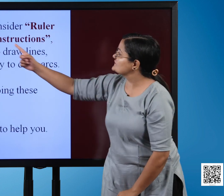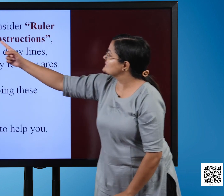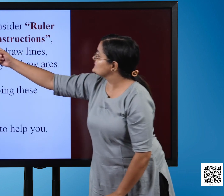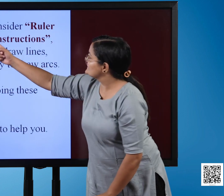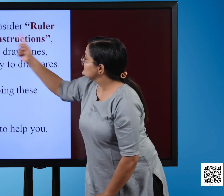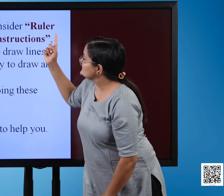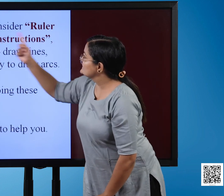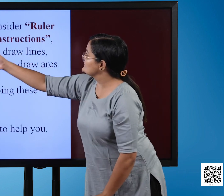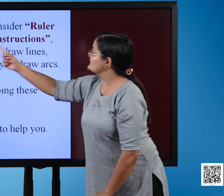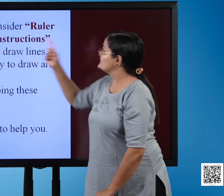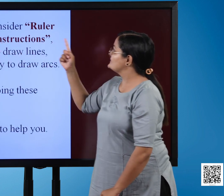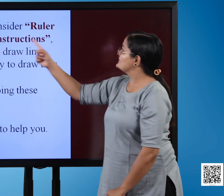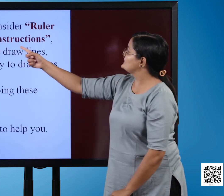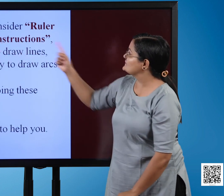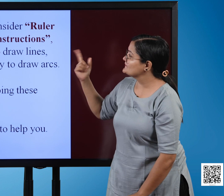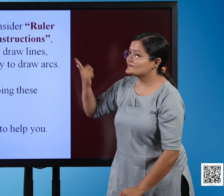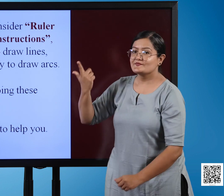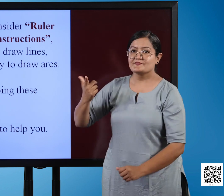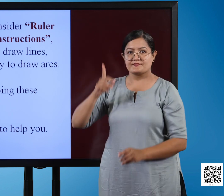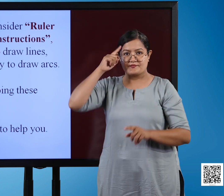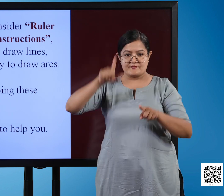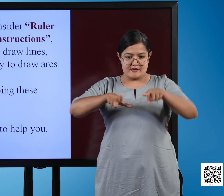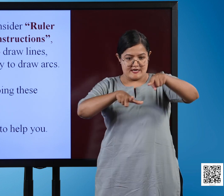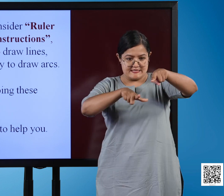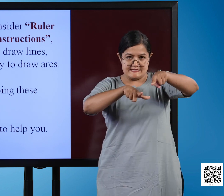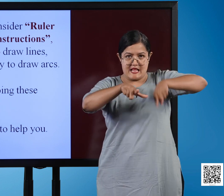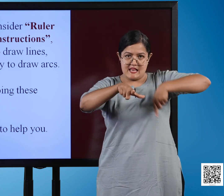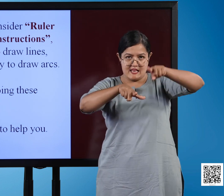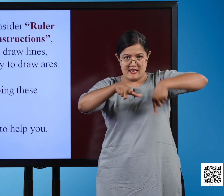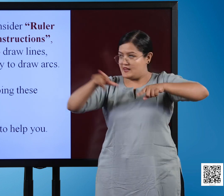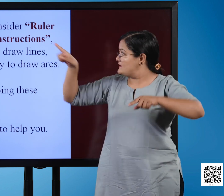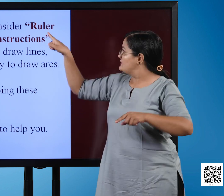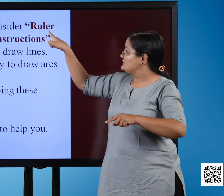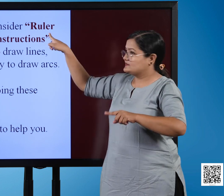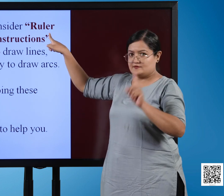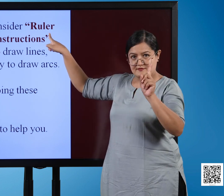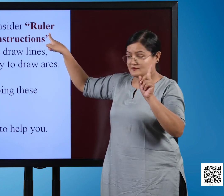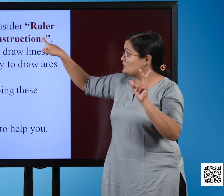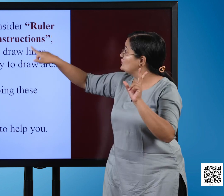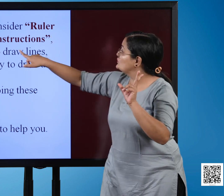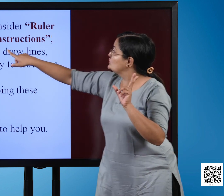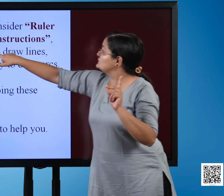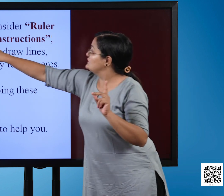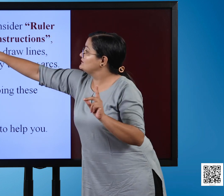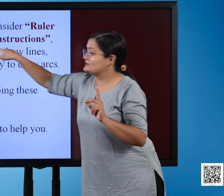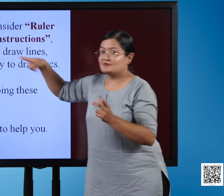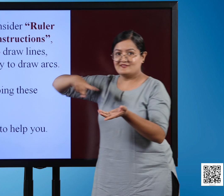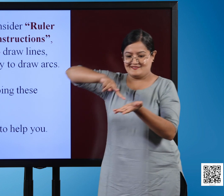We are going to consider ruler and compasses constructions, using ruler only to